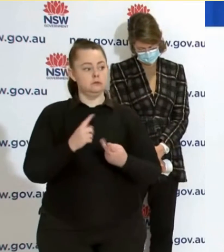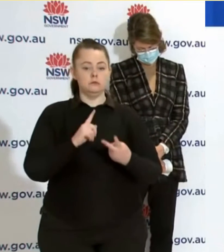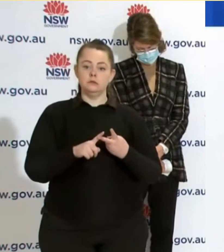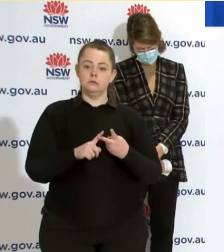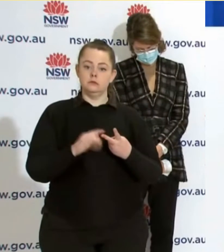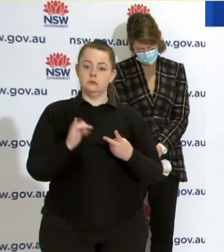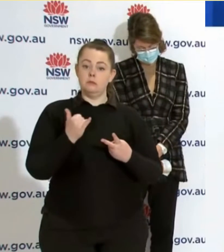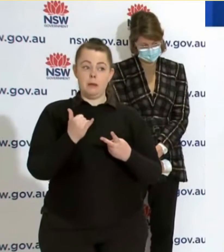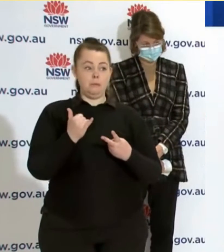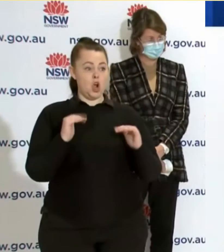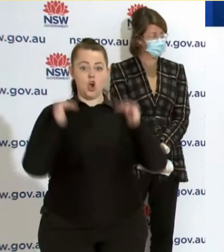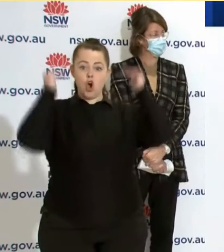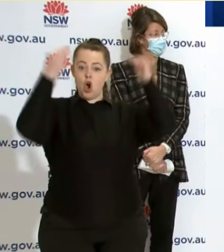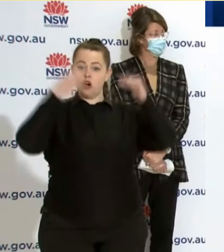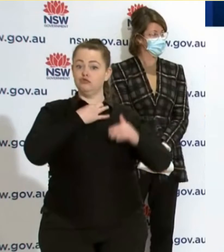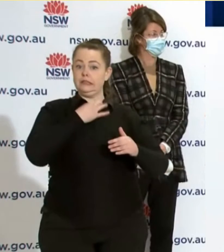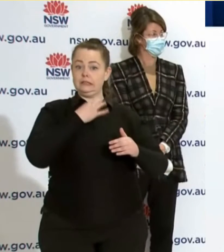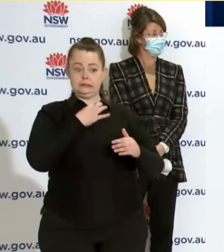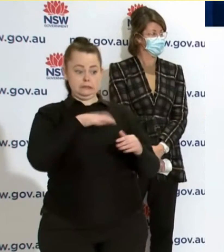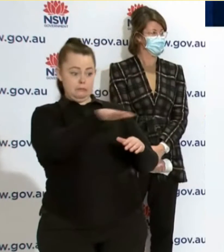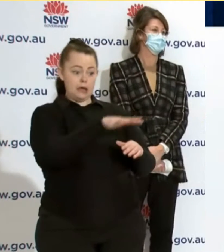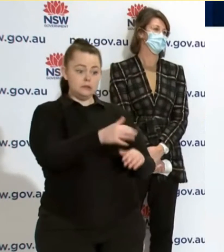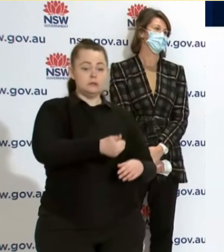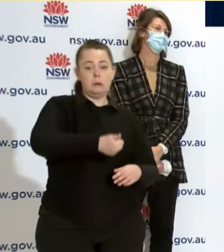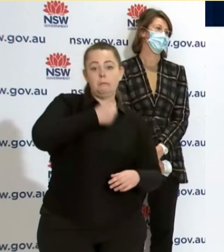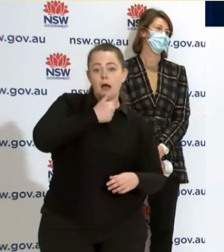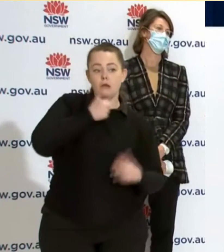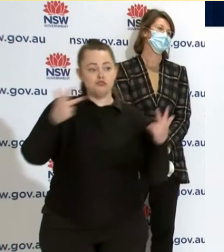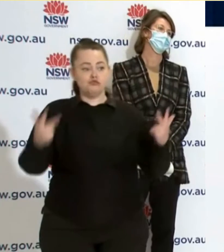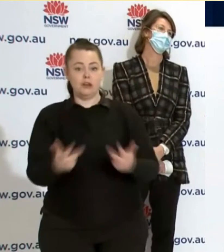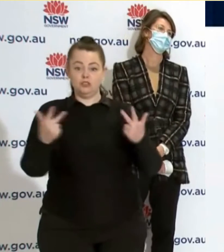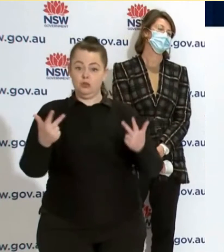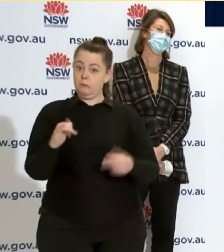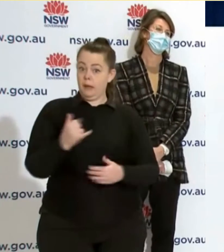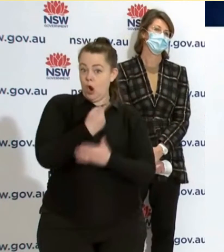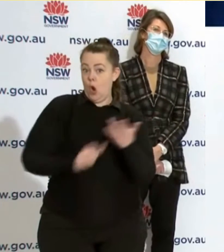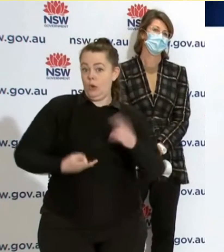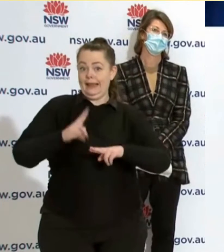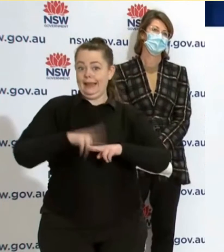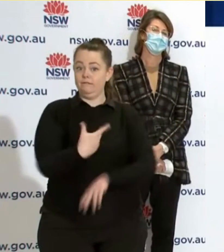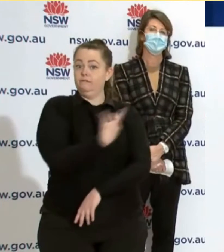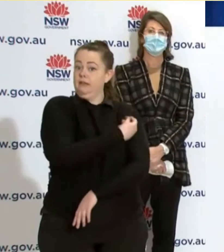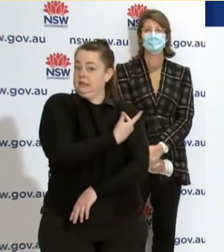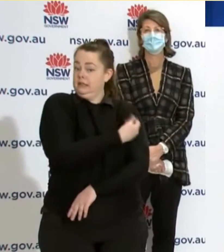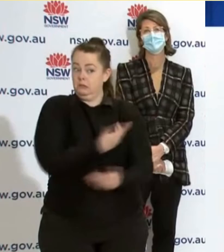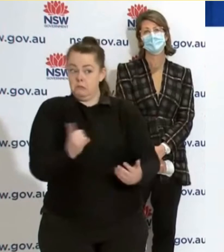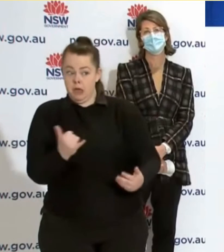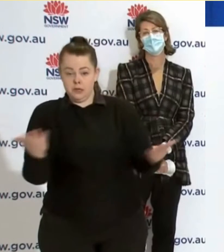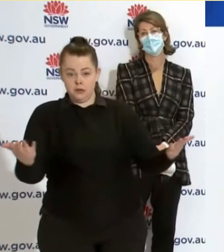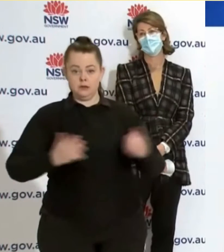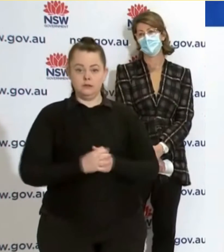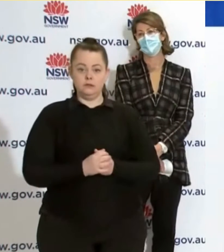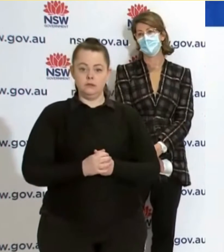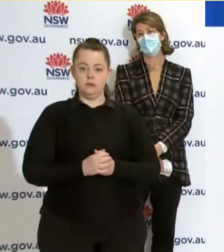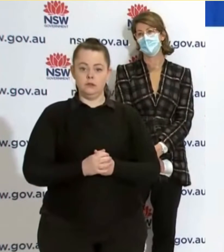certain high-risk venues if you're vaccinated and show proof of vaccination. The world is grappling with how we coexist